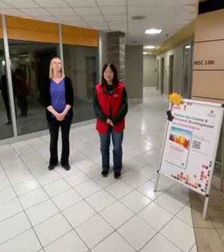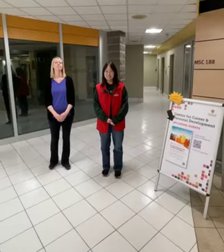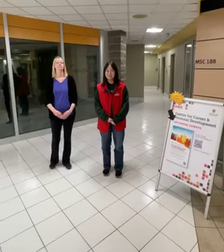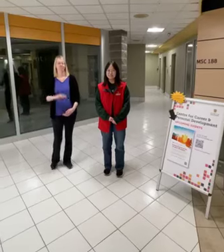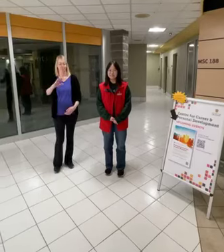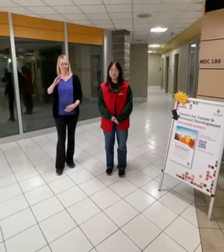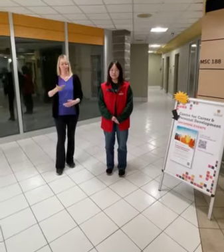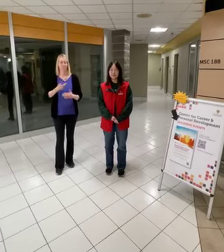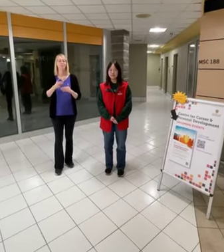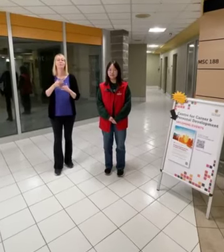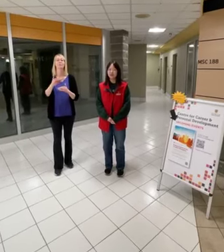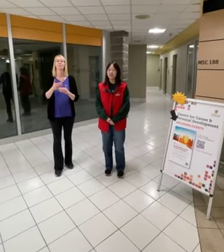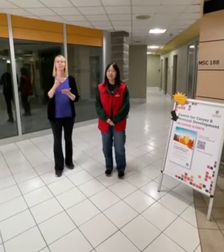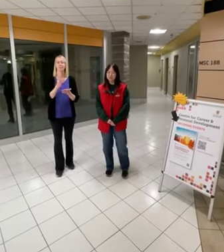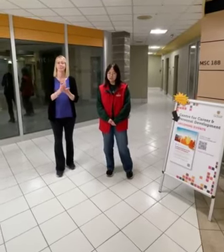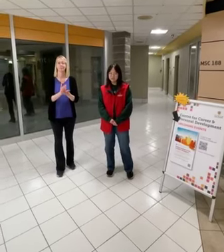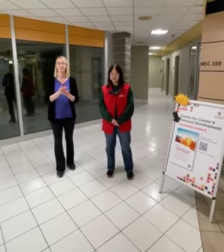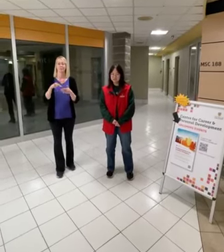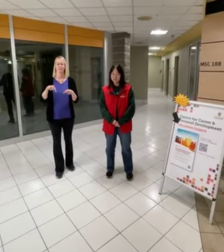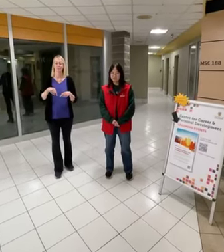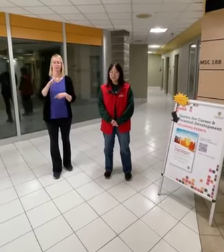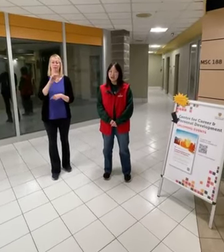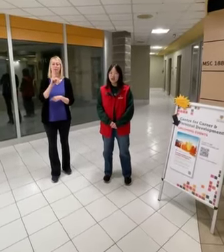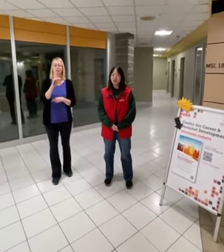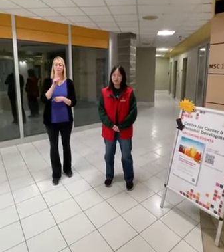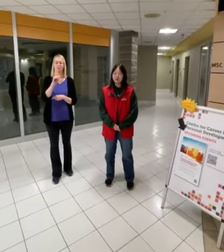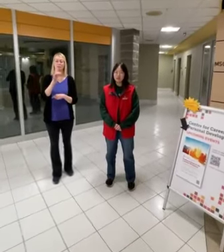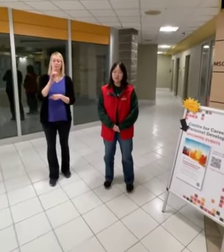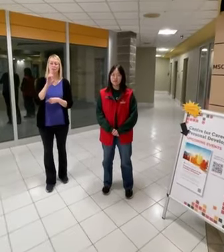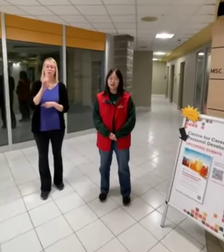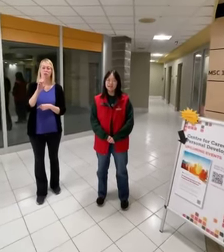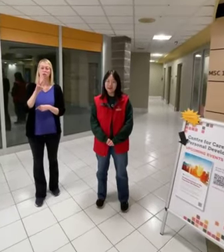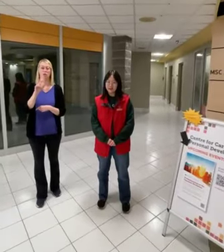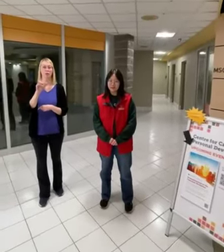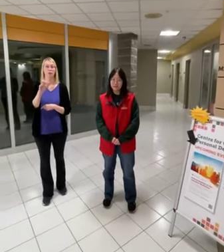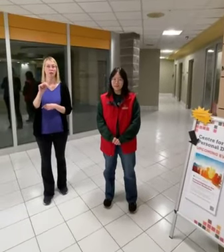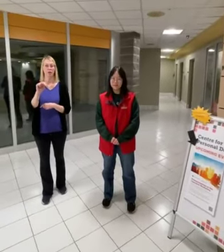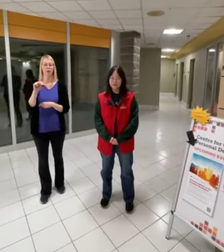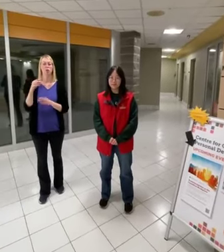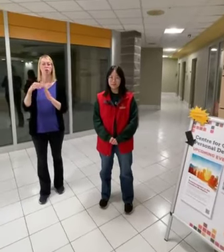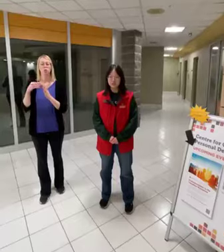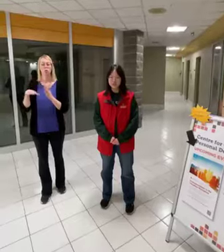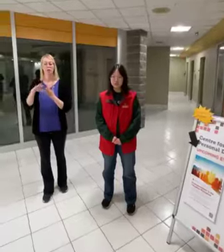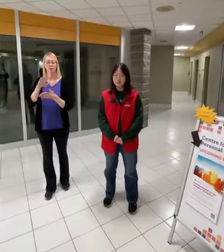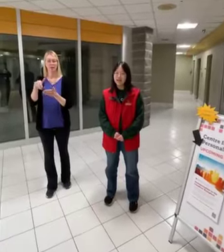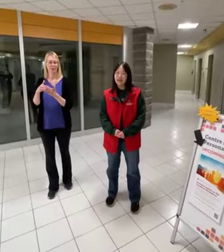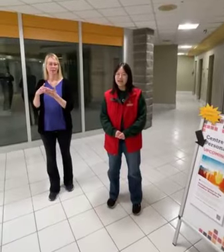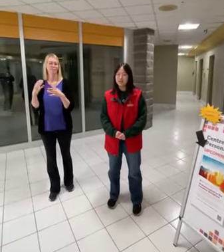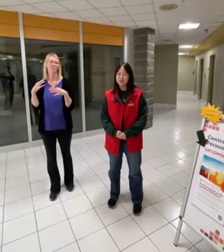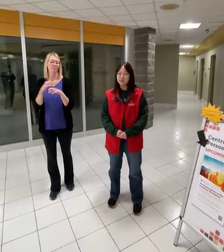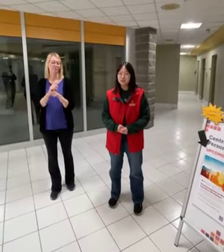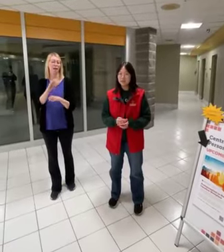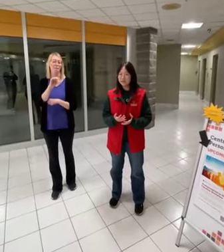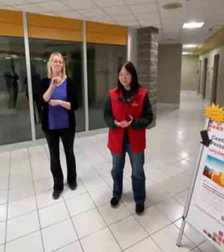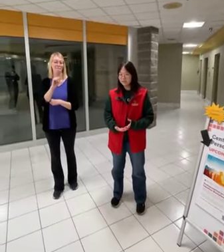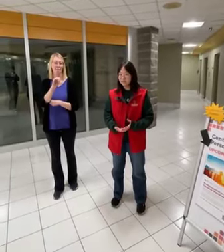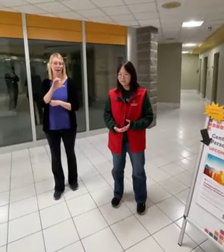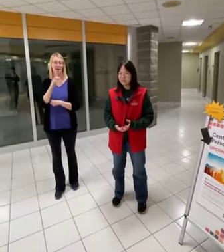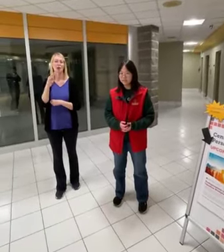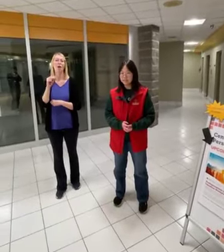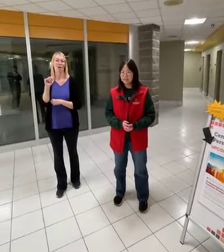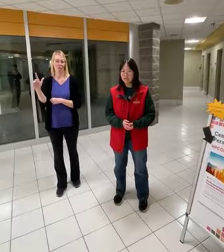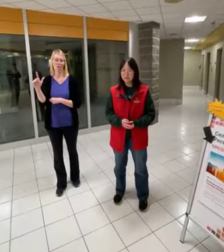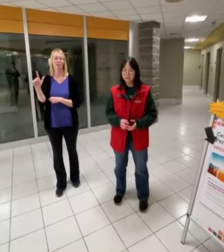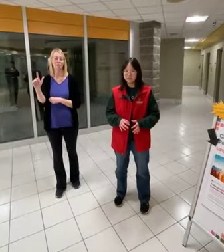everyone, so welcome to our next stop. This is going to be our McEwen Student Center, otherwise known as Mac Hall by most of our students. And so you can kind of